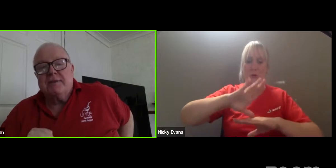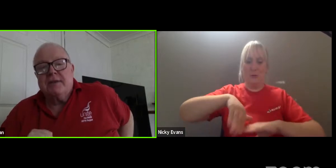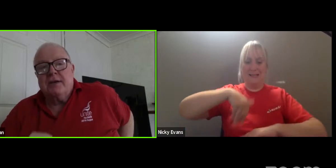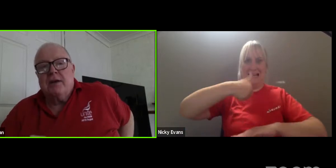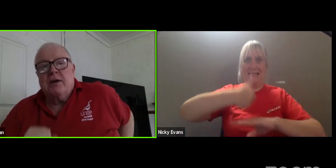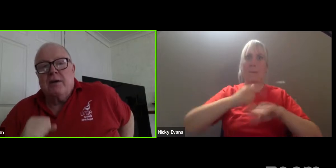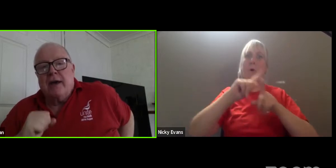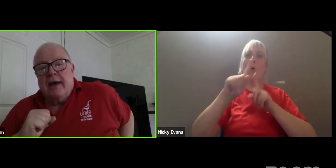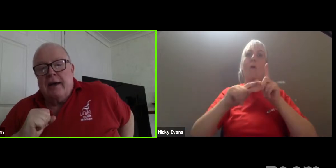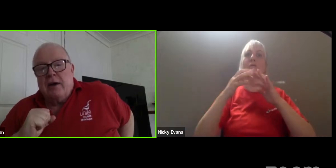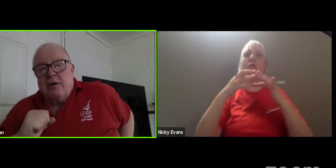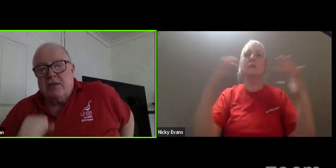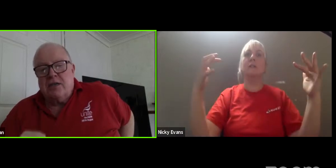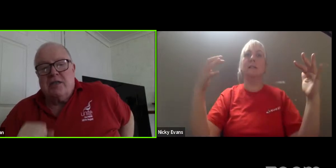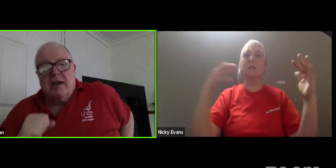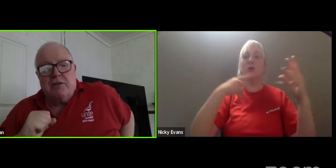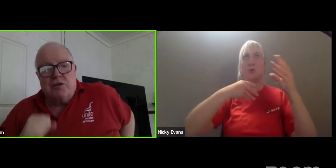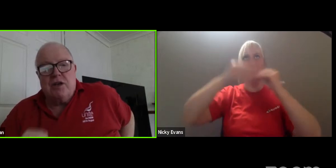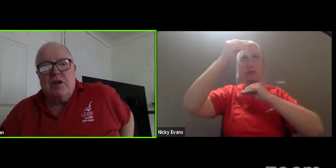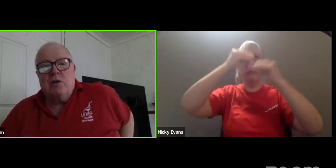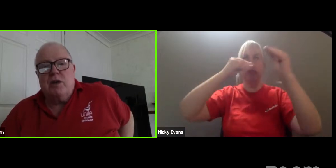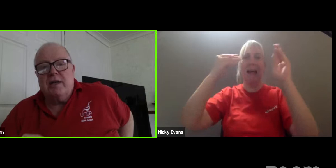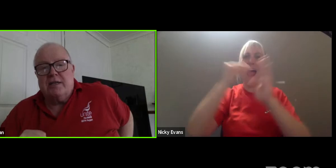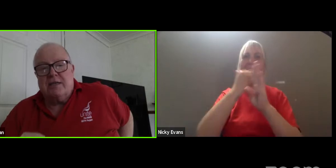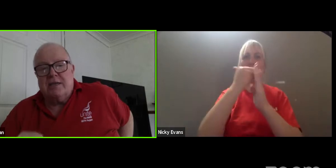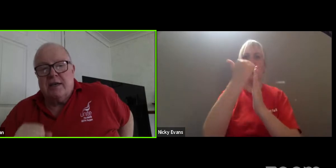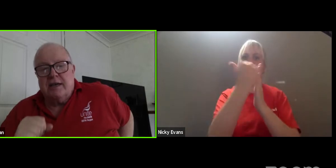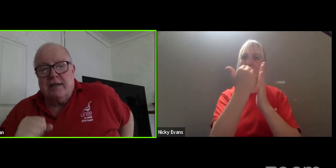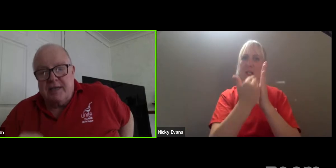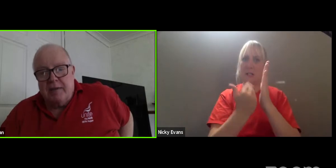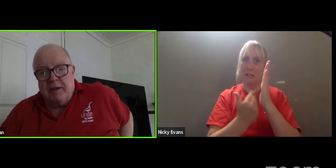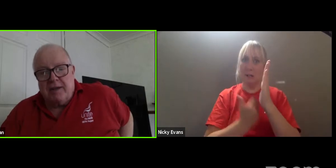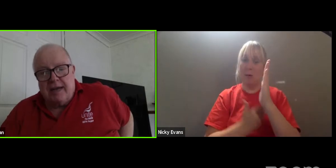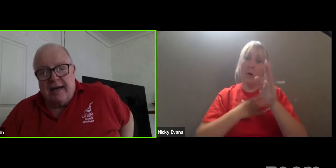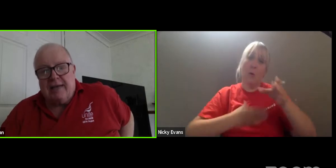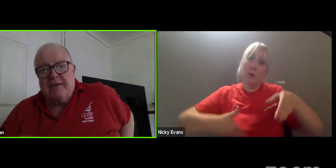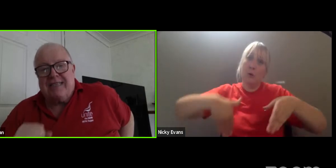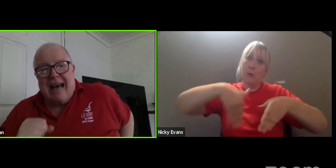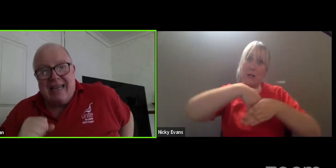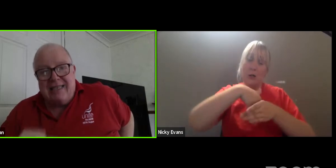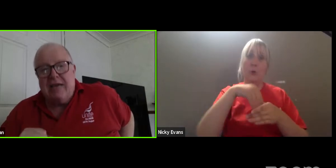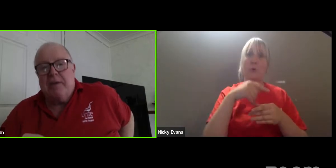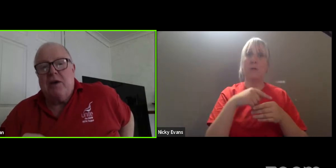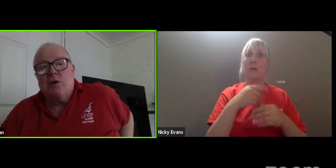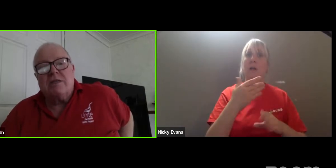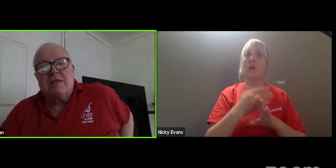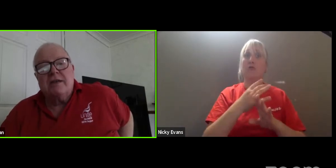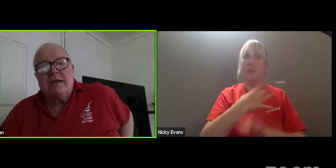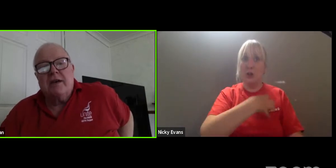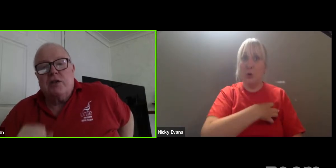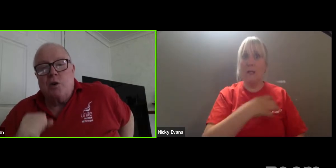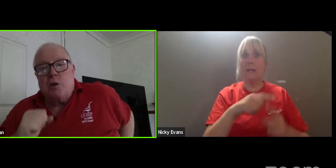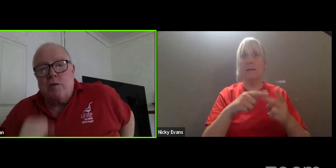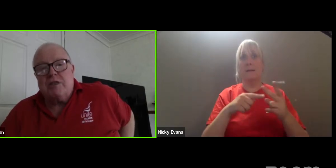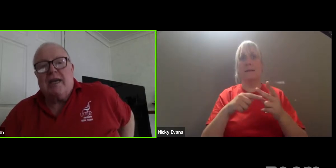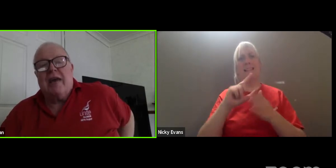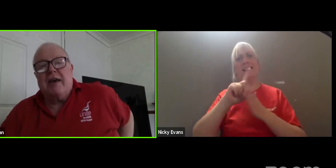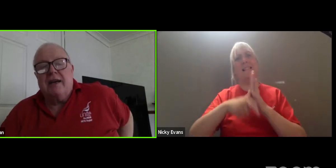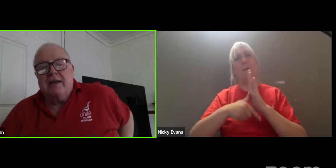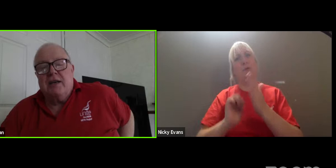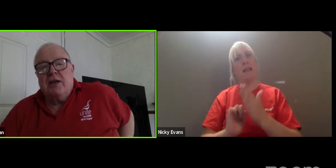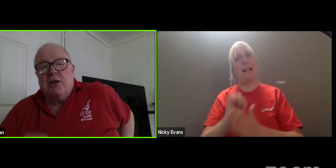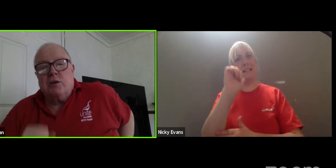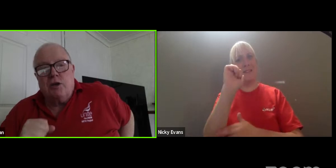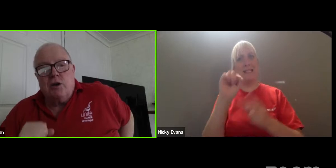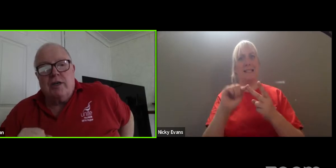action consisting of trade unionists, disabled activists and DPOs to come